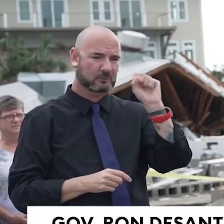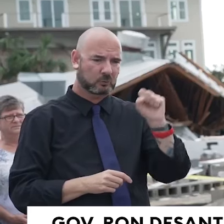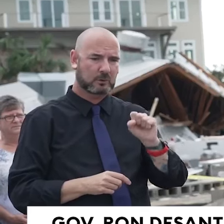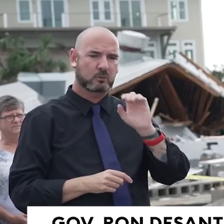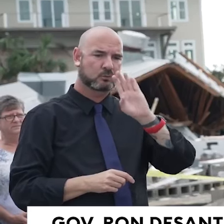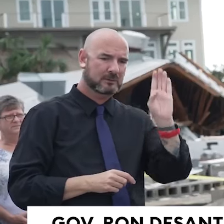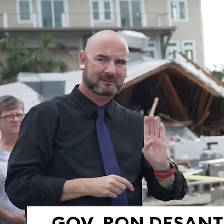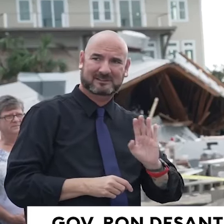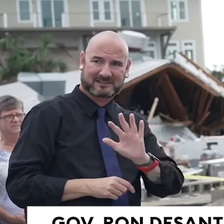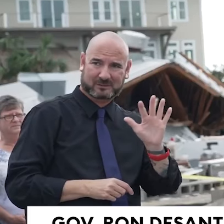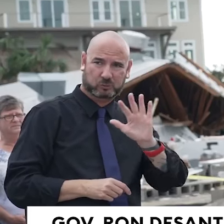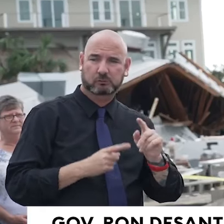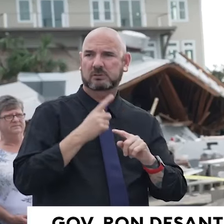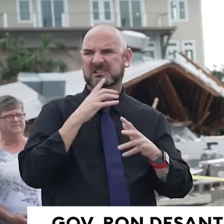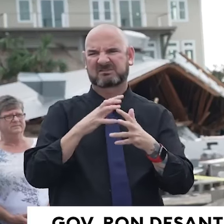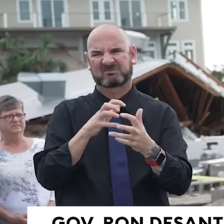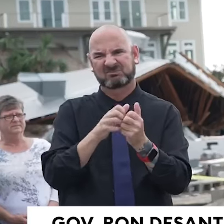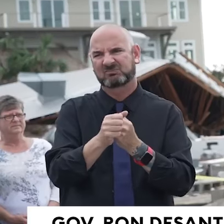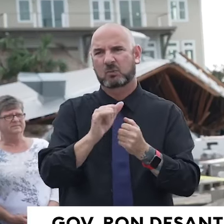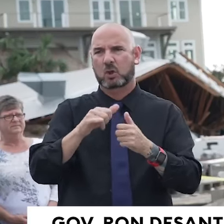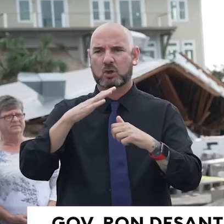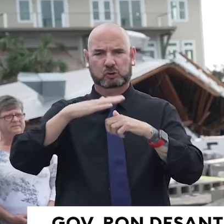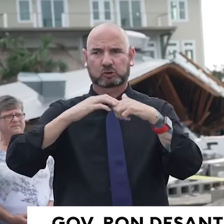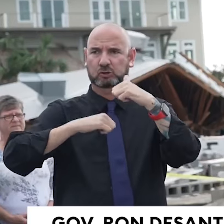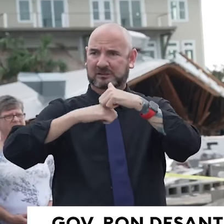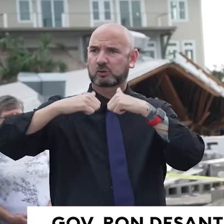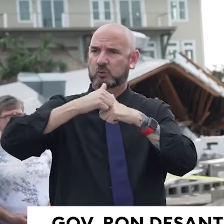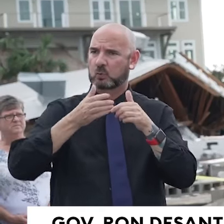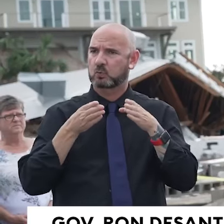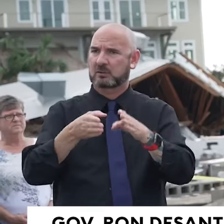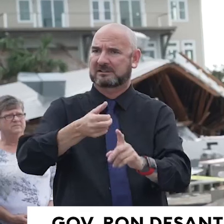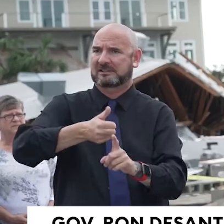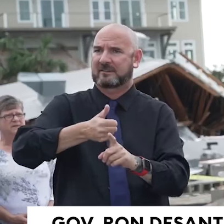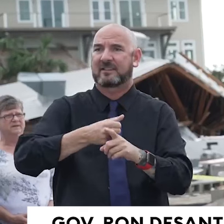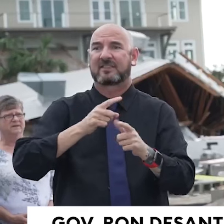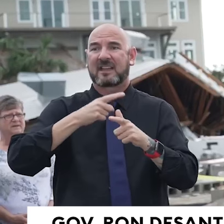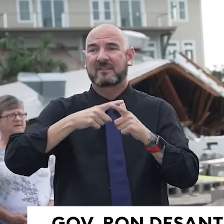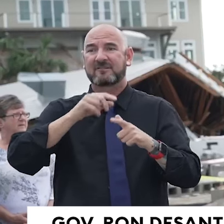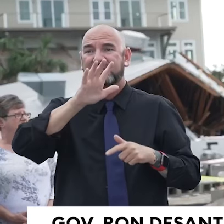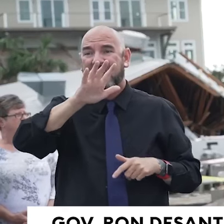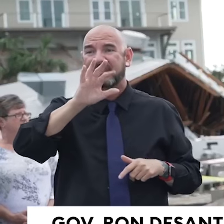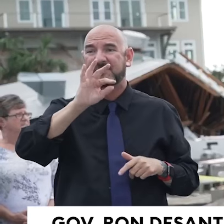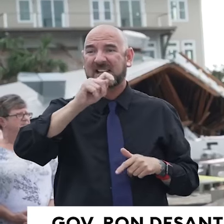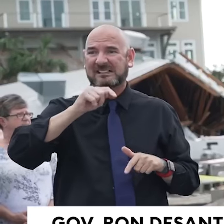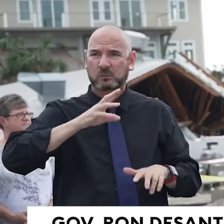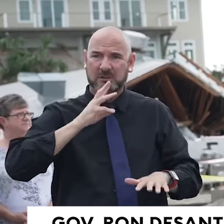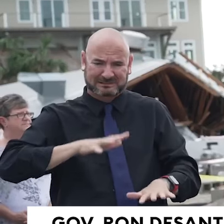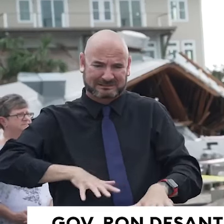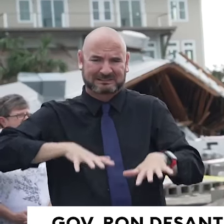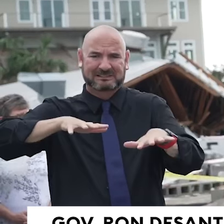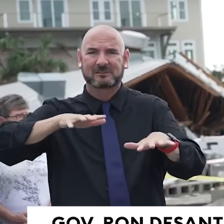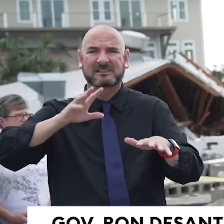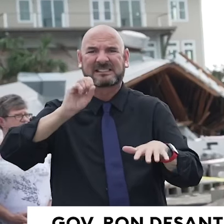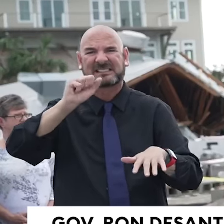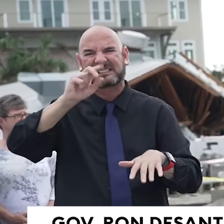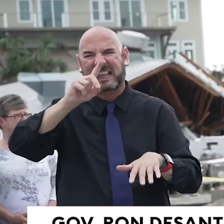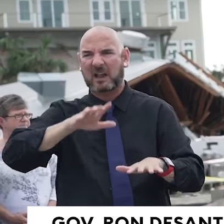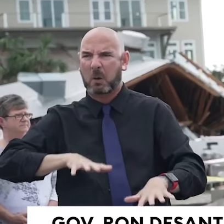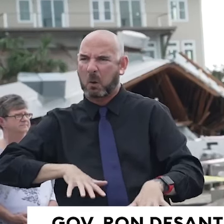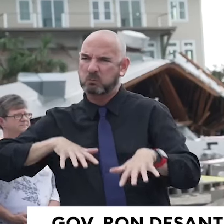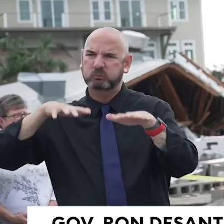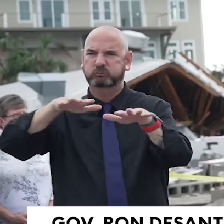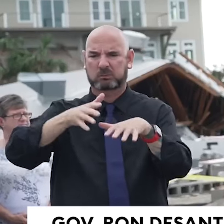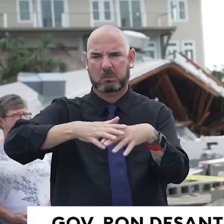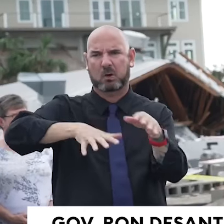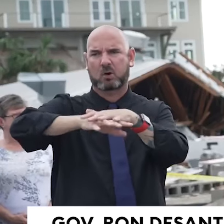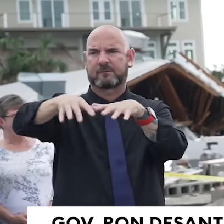there was damage to the structure of the road, and then there was like 5 feet of sand that was dumped on the road, so it was impassable.